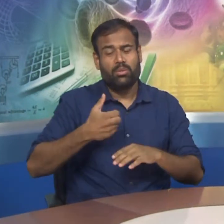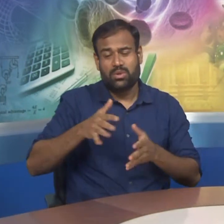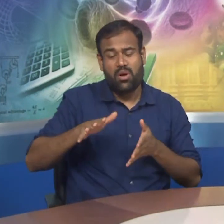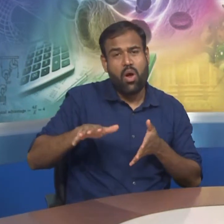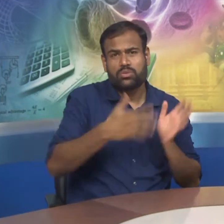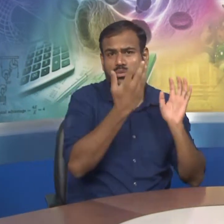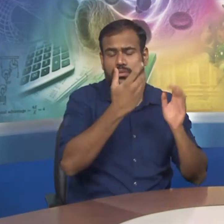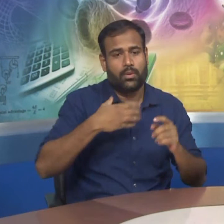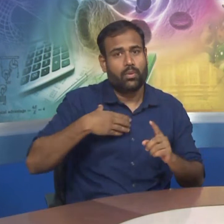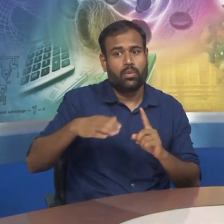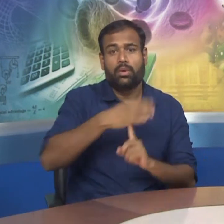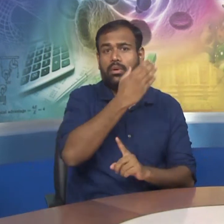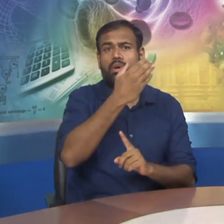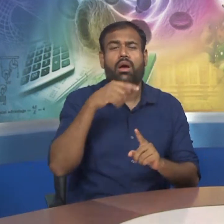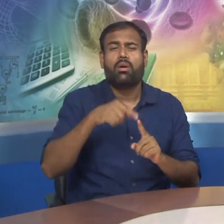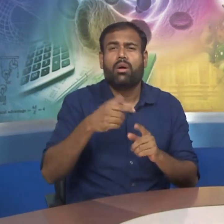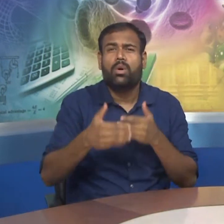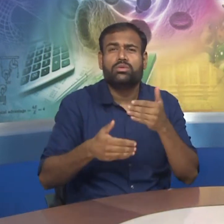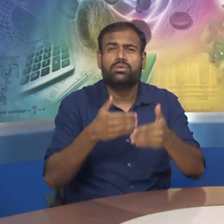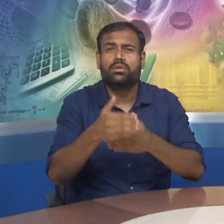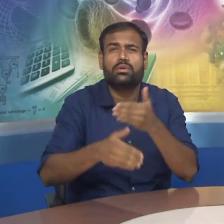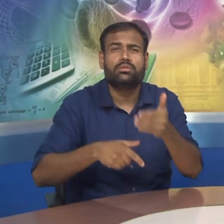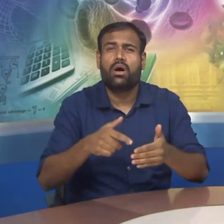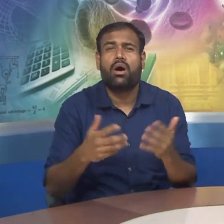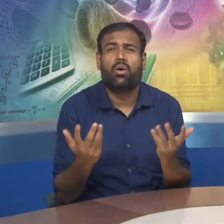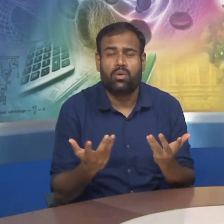Let us now understand the removal process.